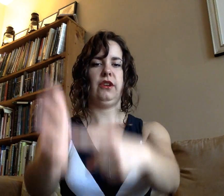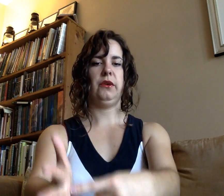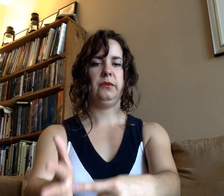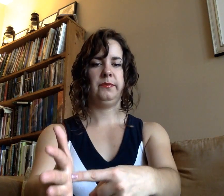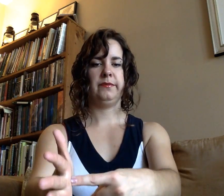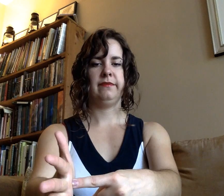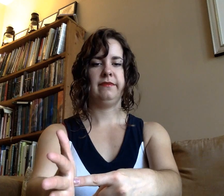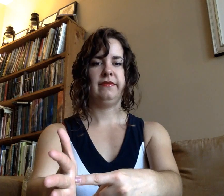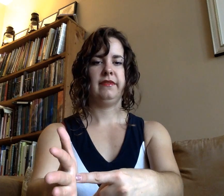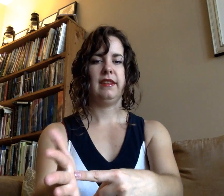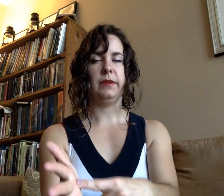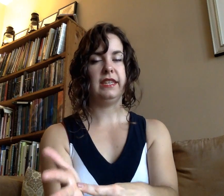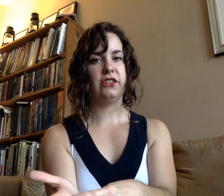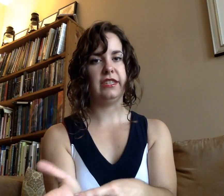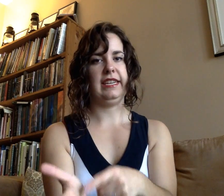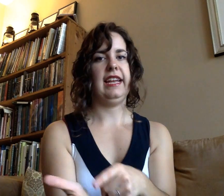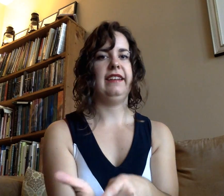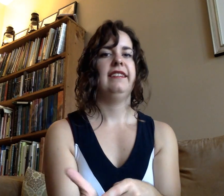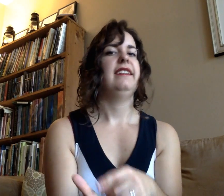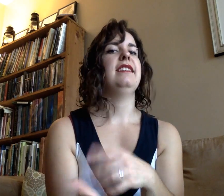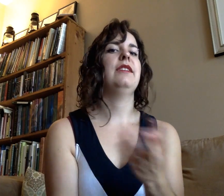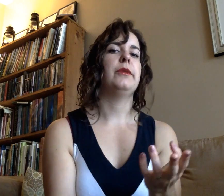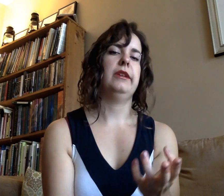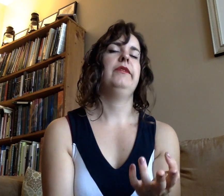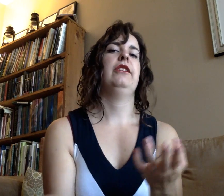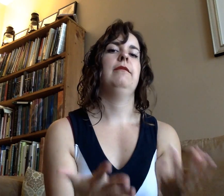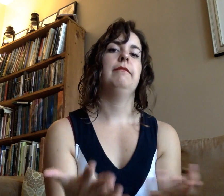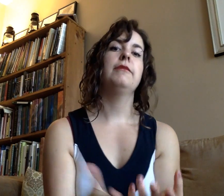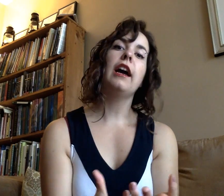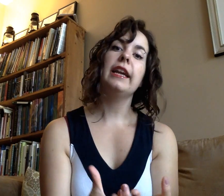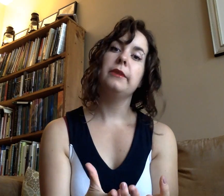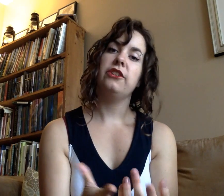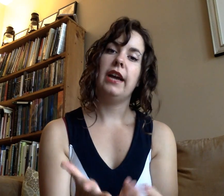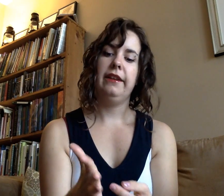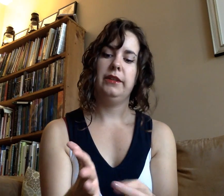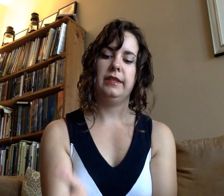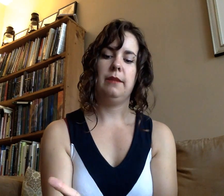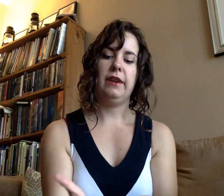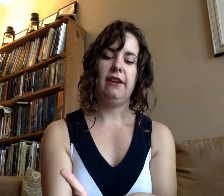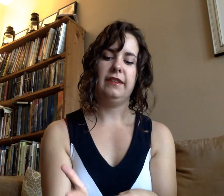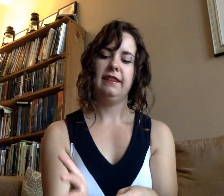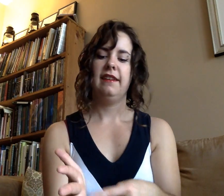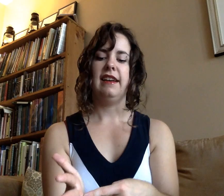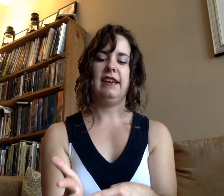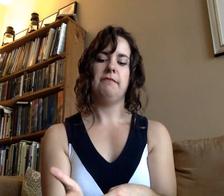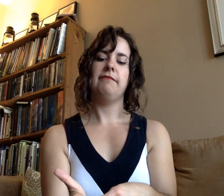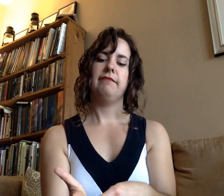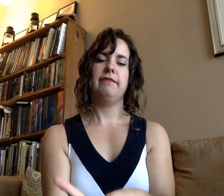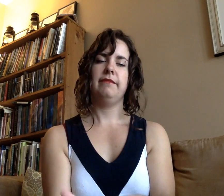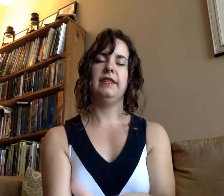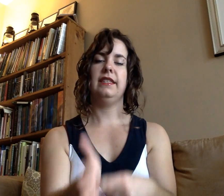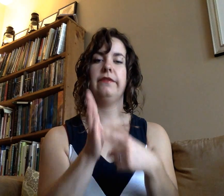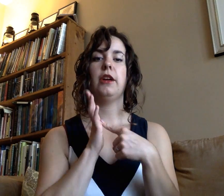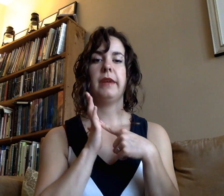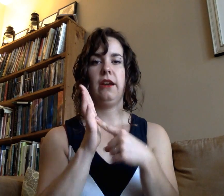Show. And what's interesting is if you were ever talking with your child or with someone else, this verb can go in